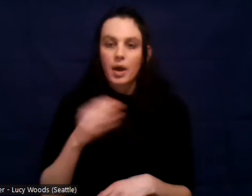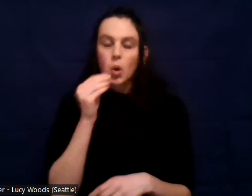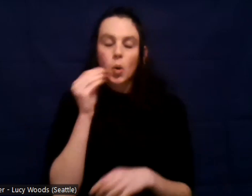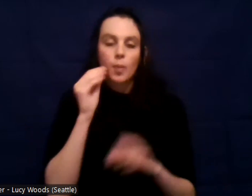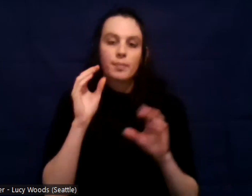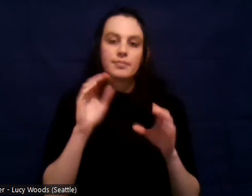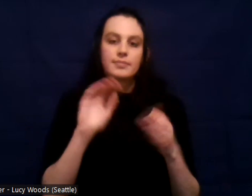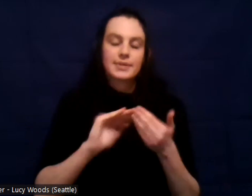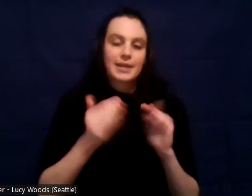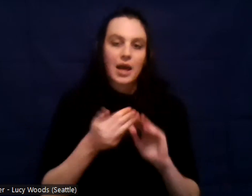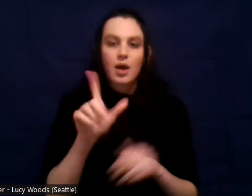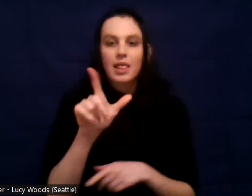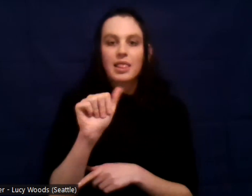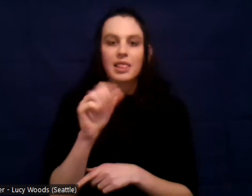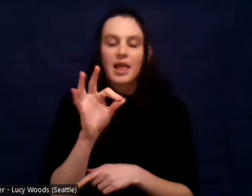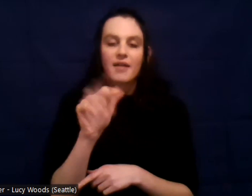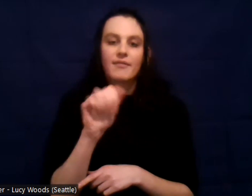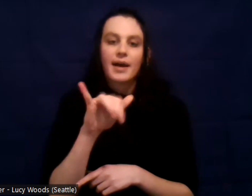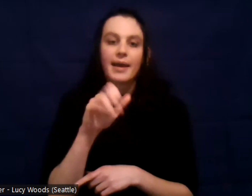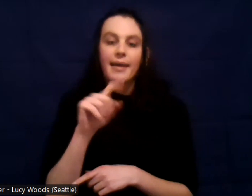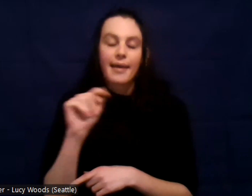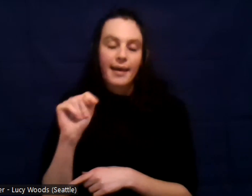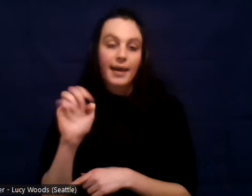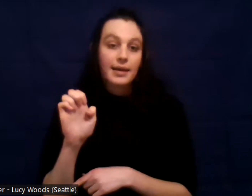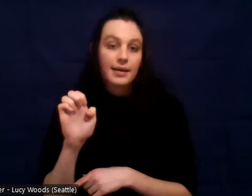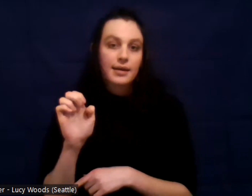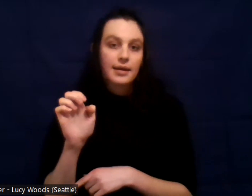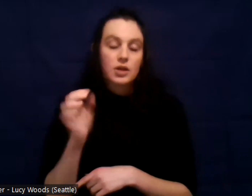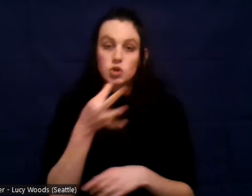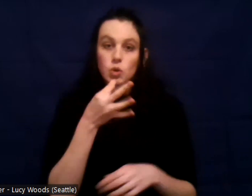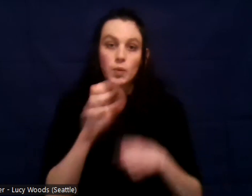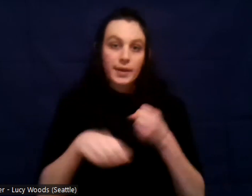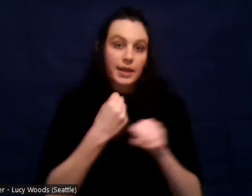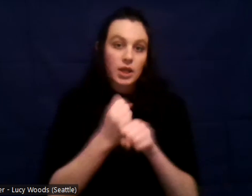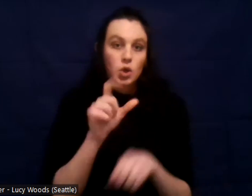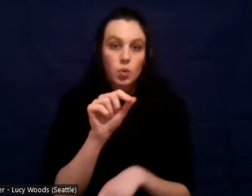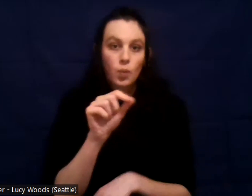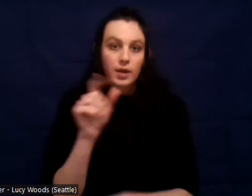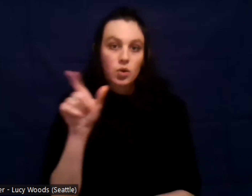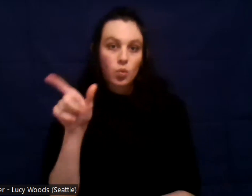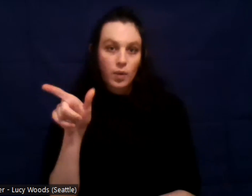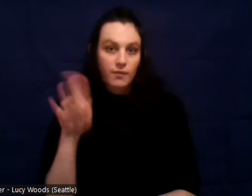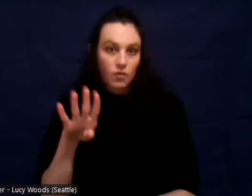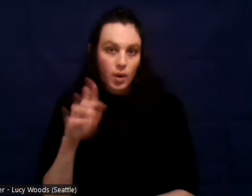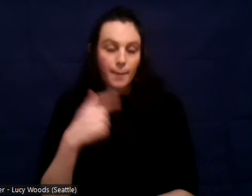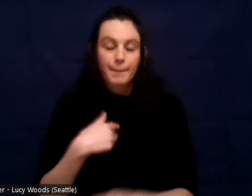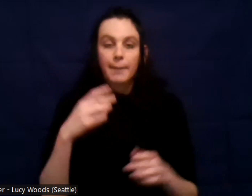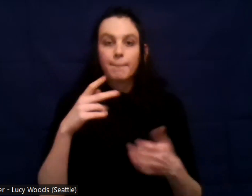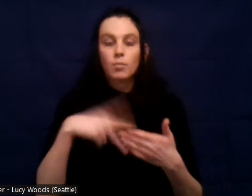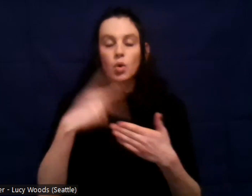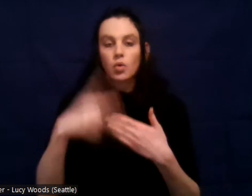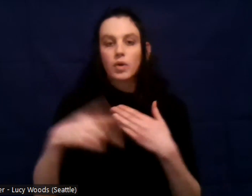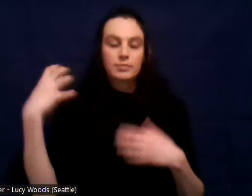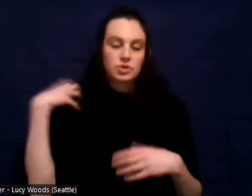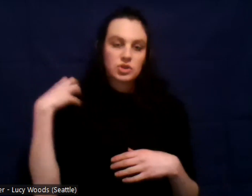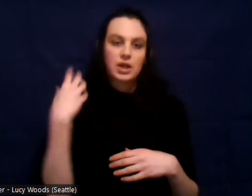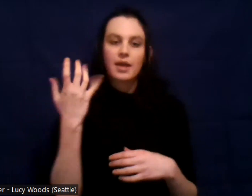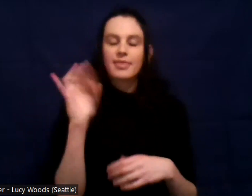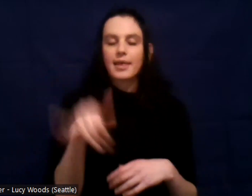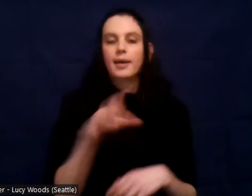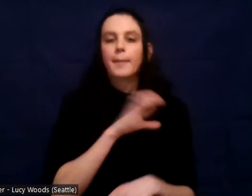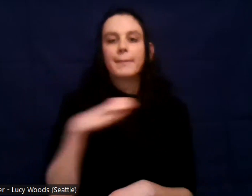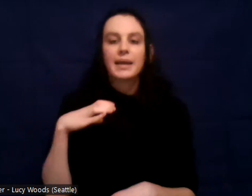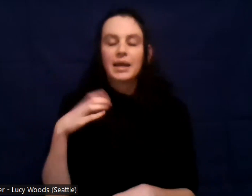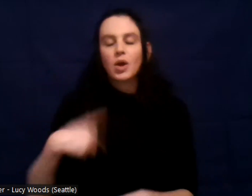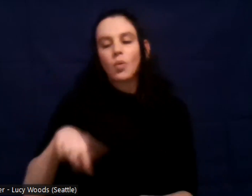Lafayette in 2024. And I'm the programs chair for this committee. We freaking love each other, and we like cut